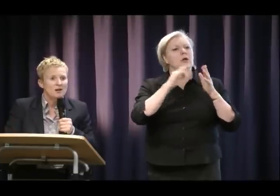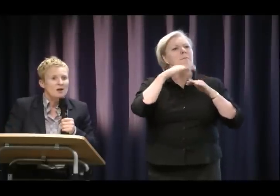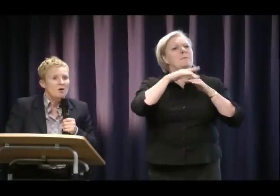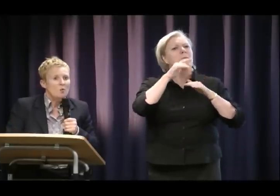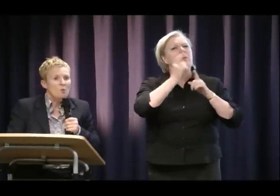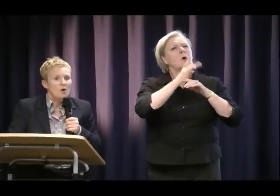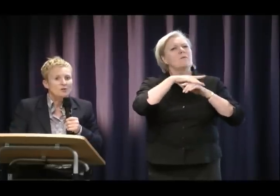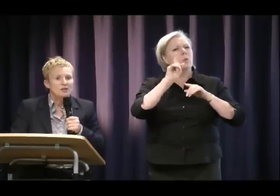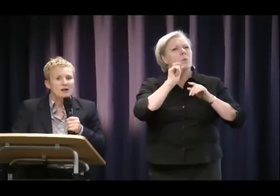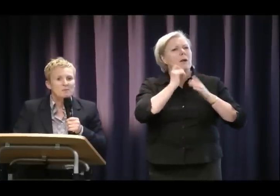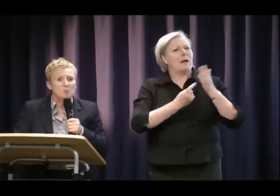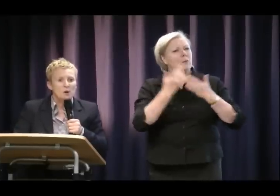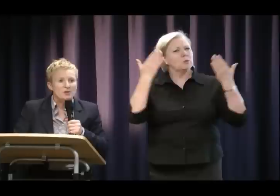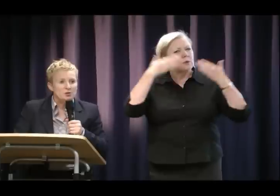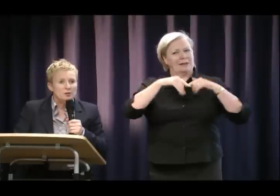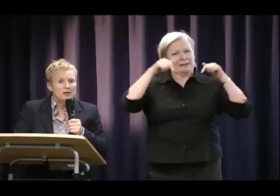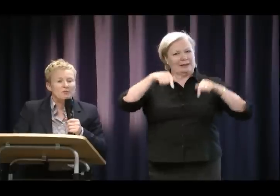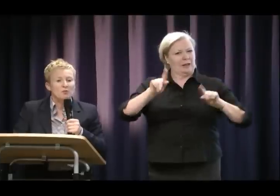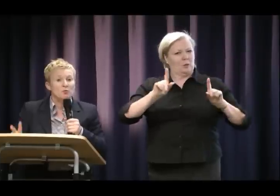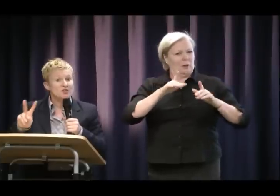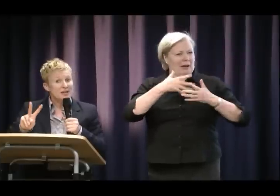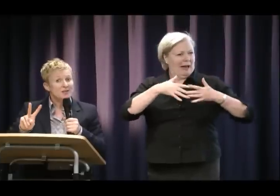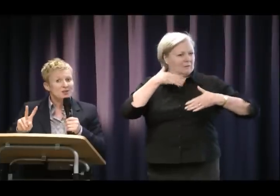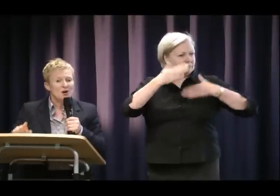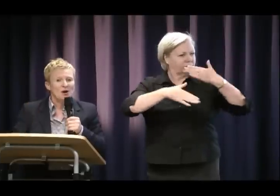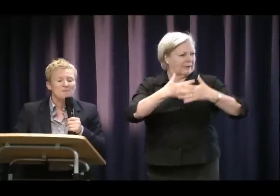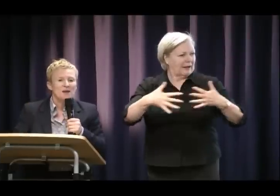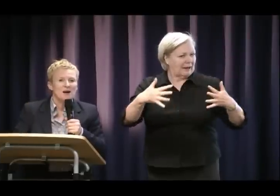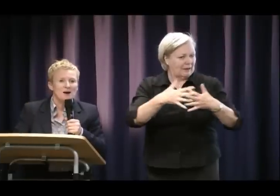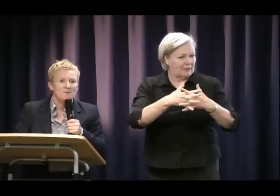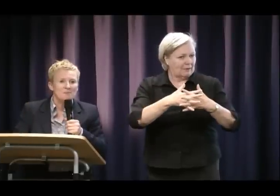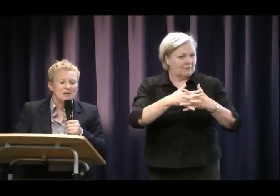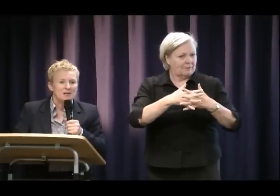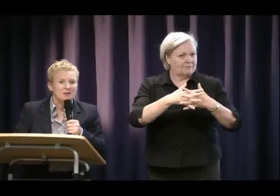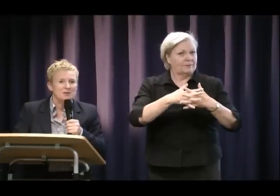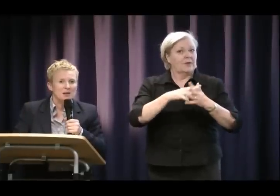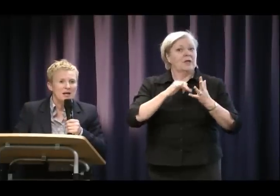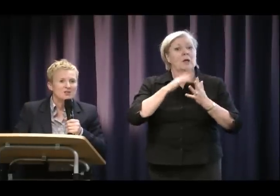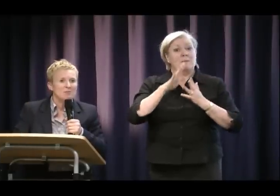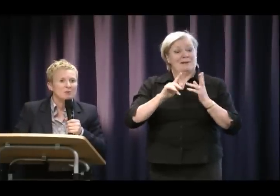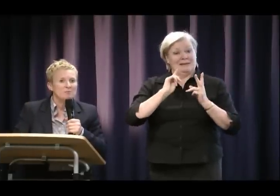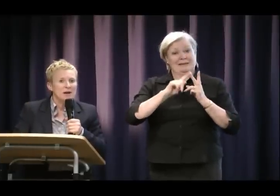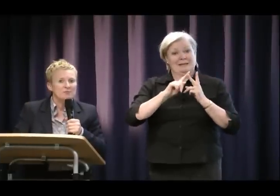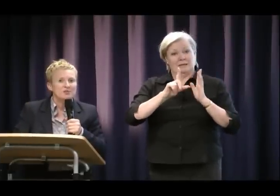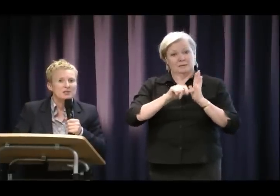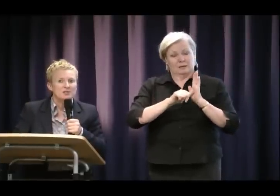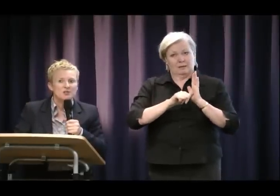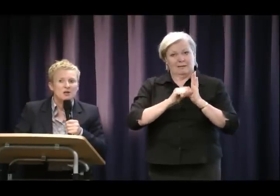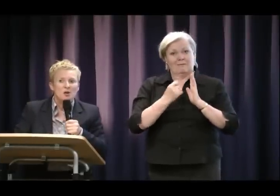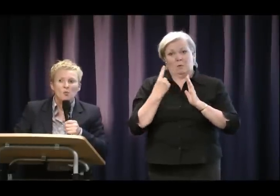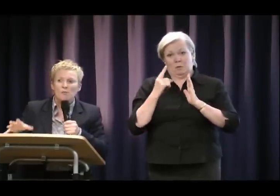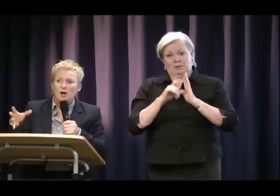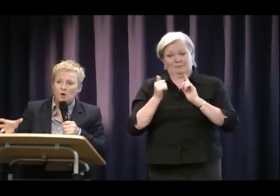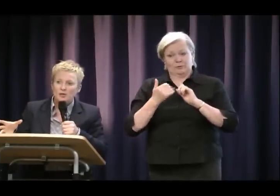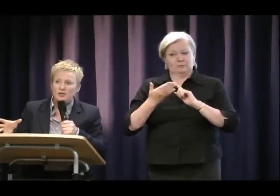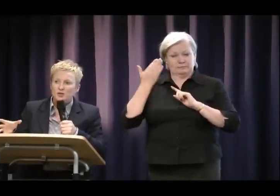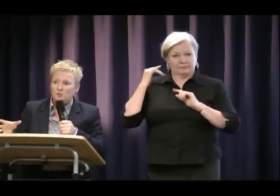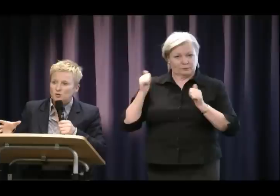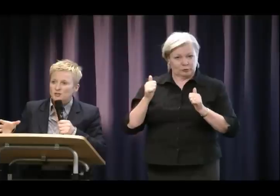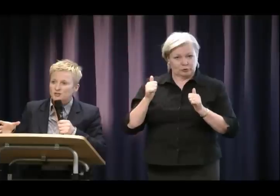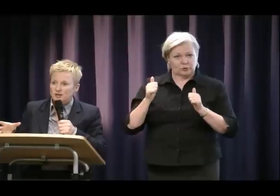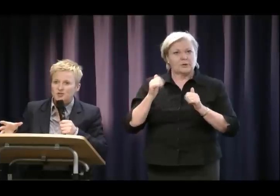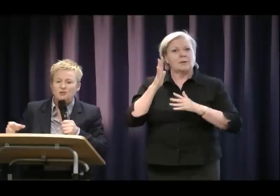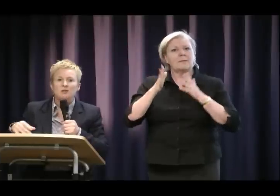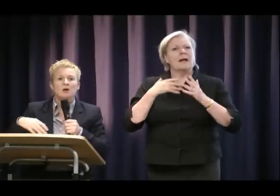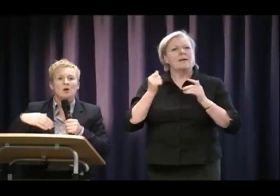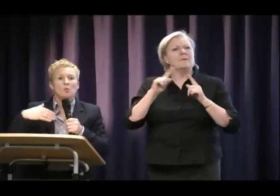tonight. What we're doing for the second time in the last couple of months is, when we're holding a